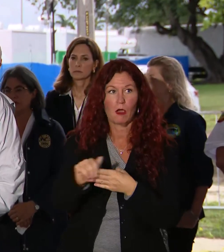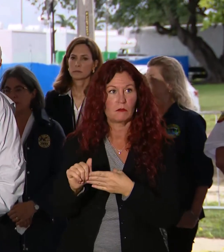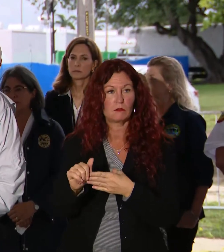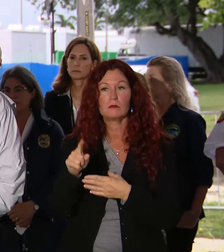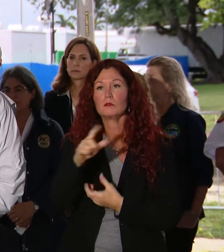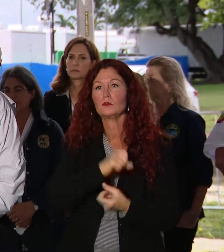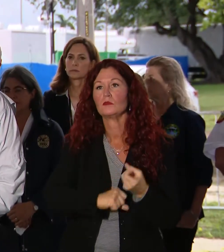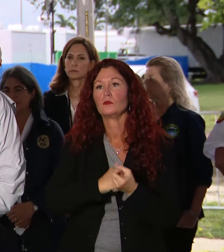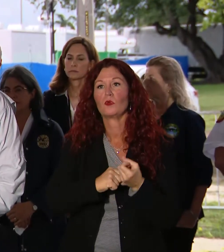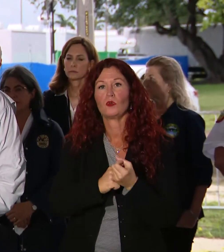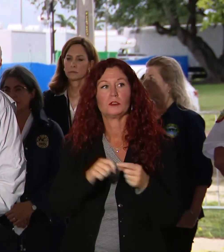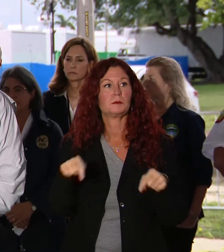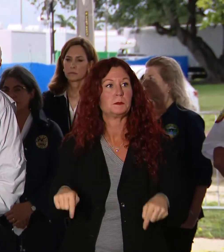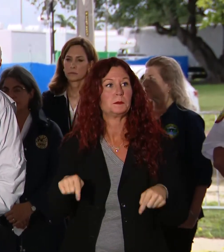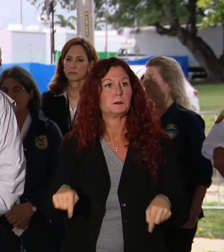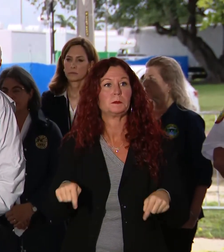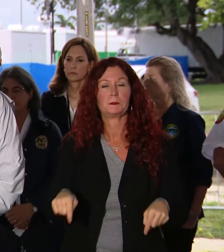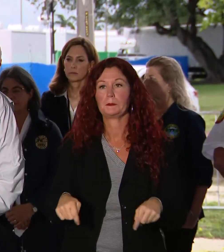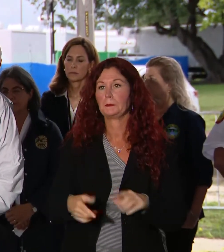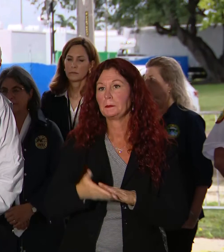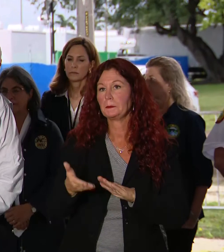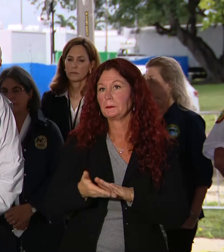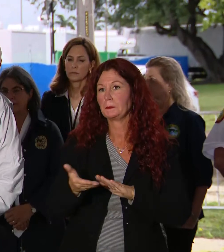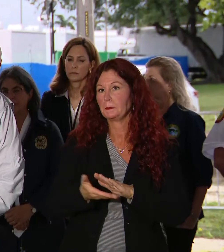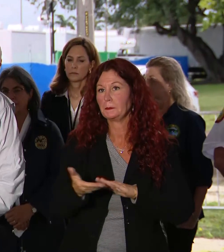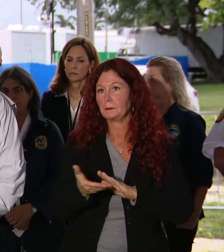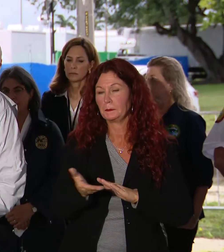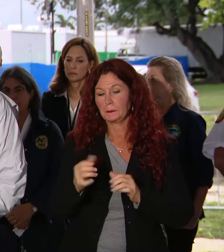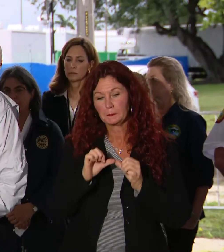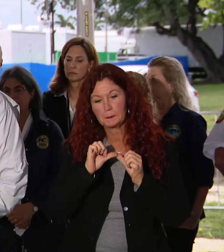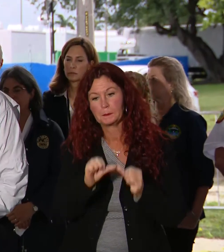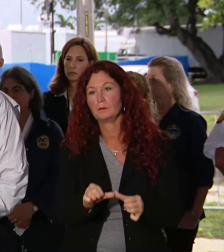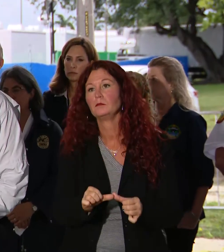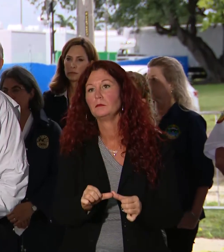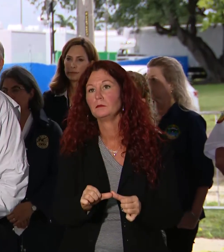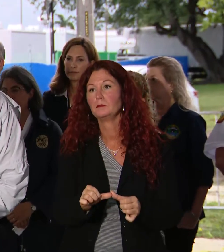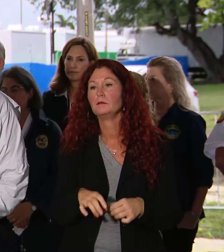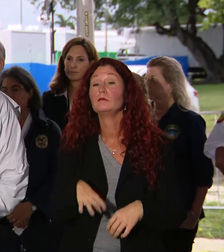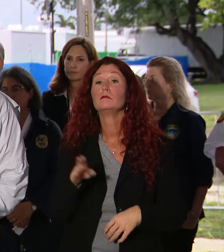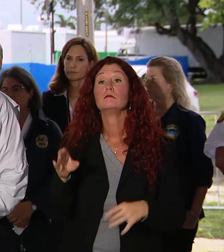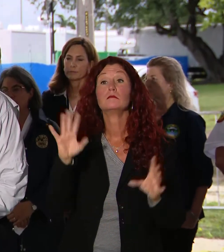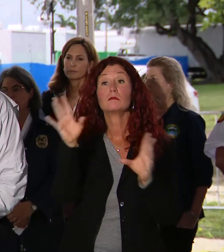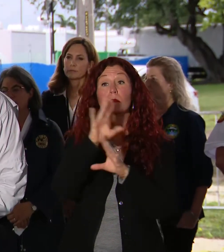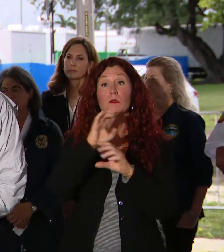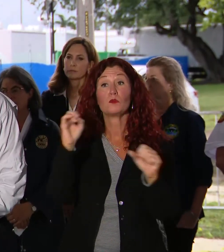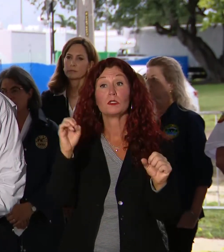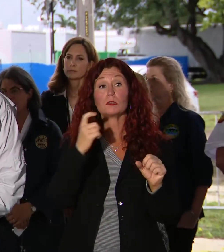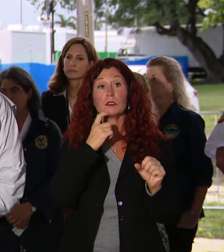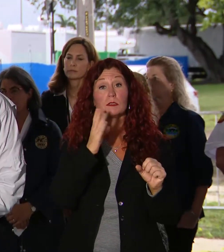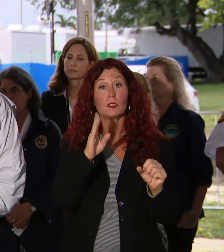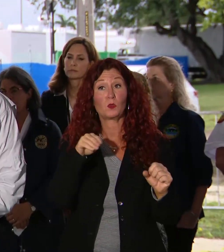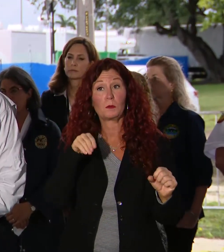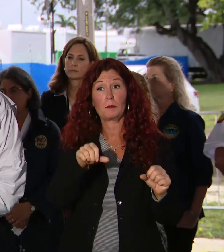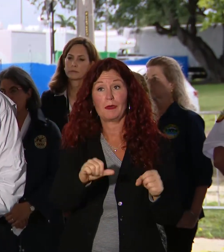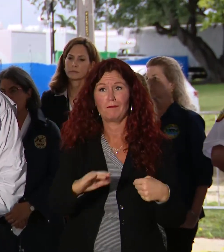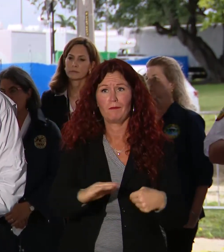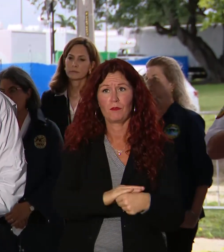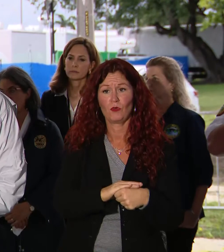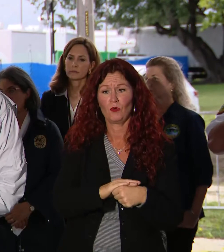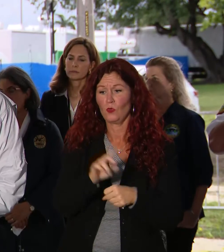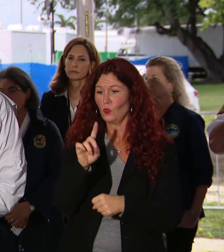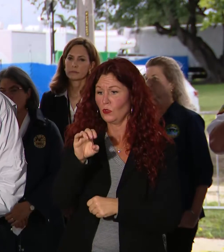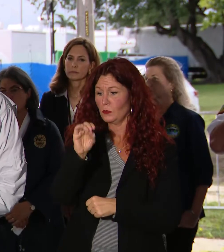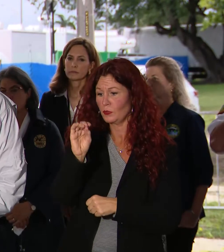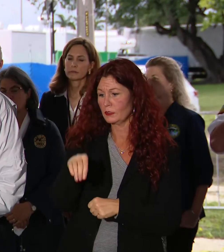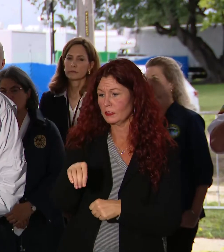at Surfside. Now that the President has included 100% for the first 30 days, we